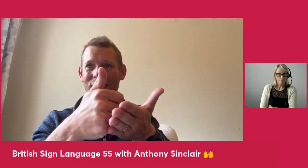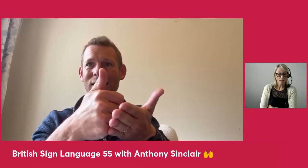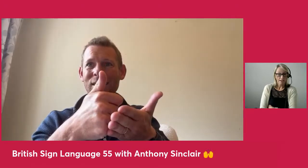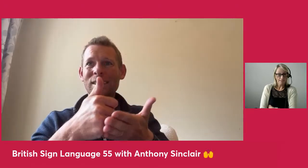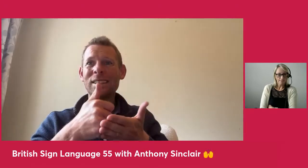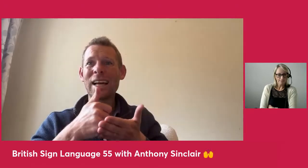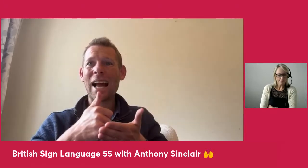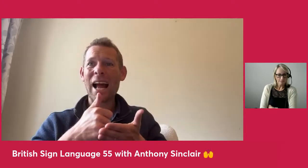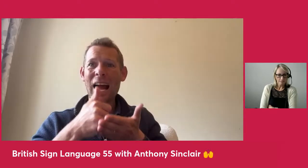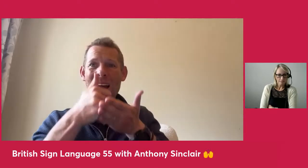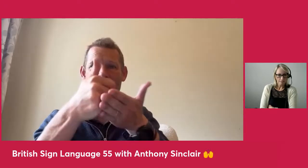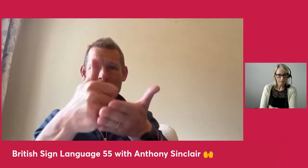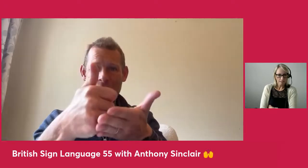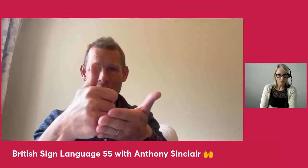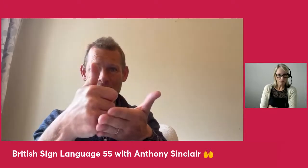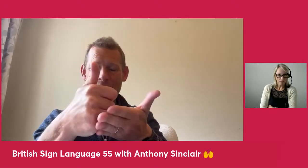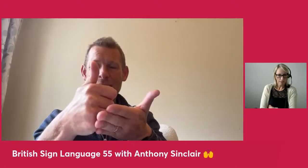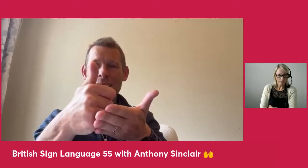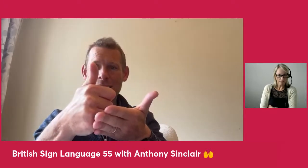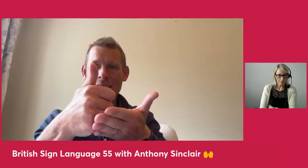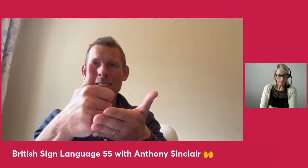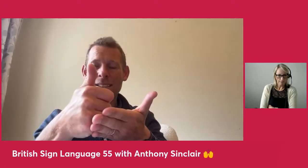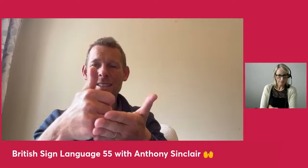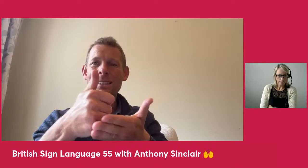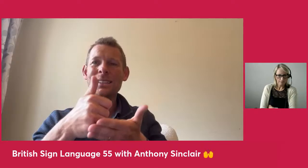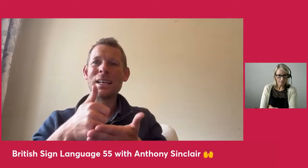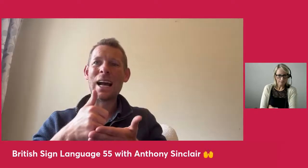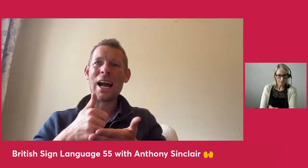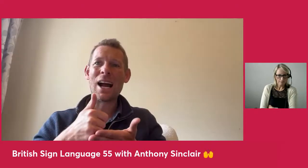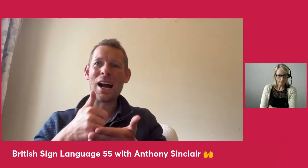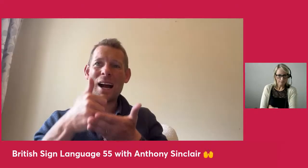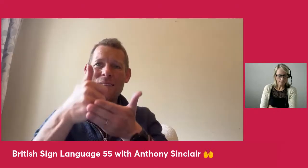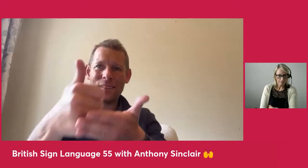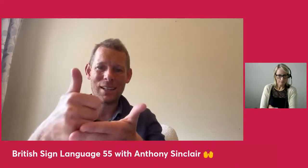Or advise, advise.